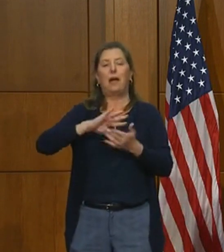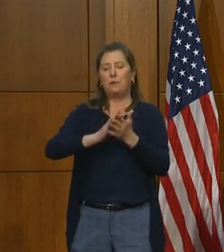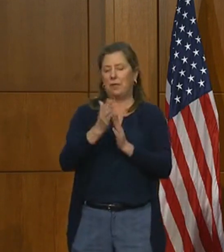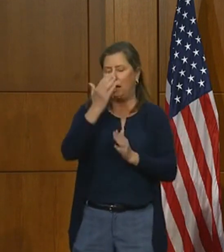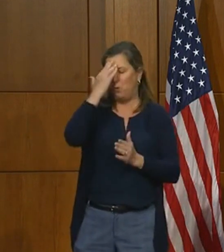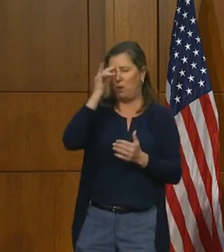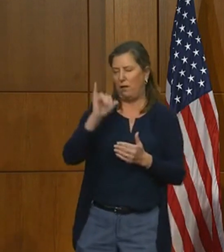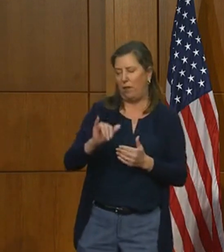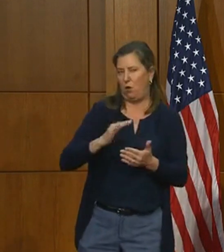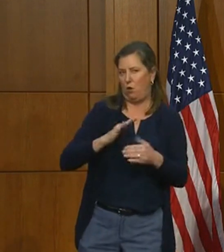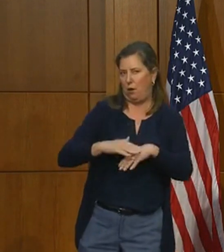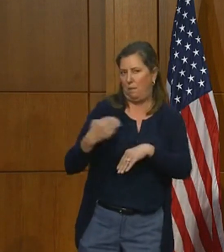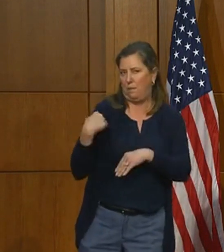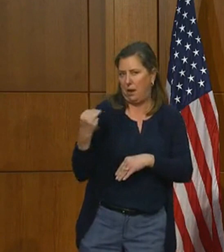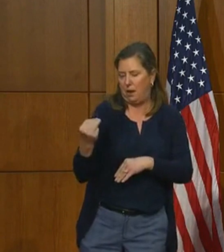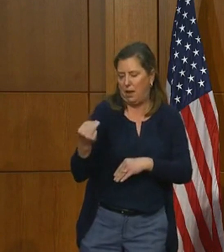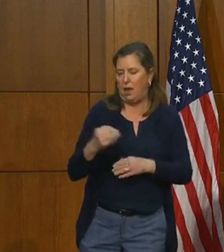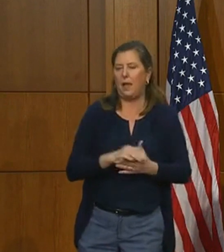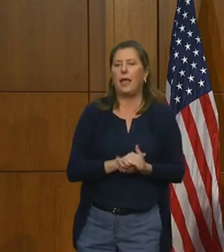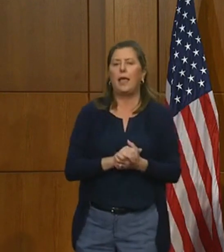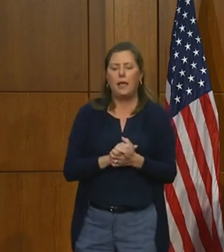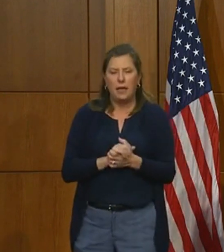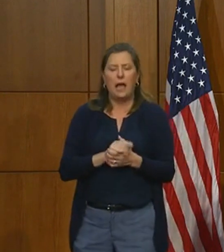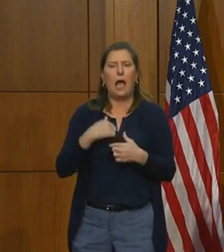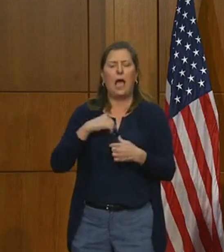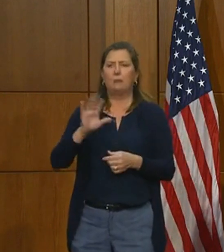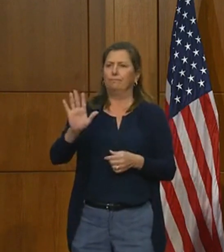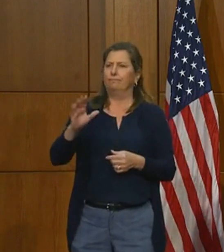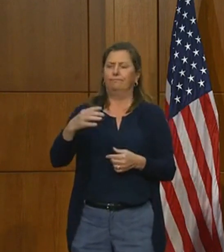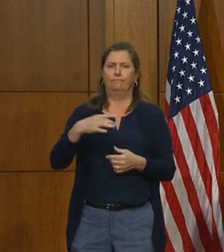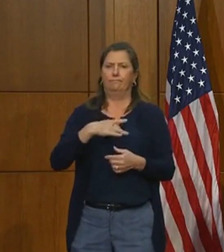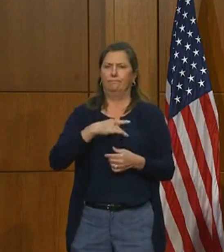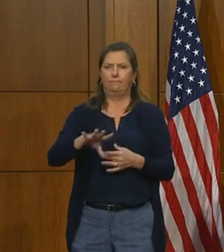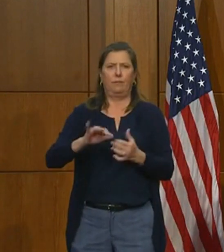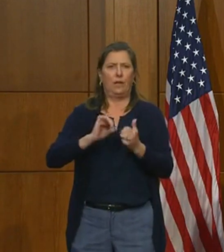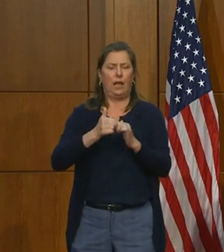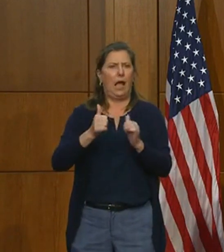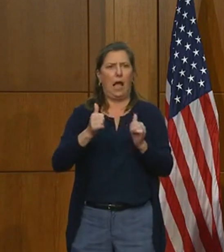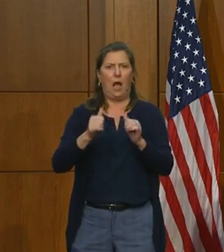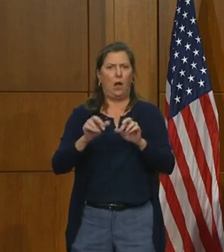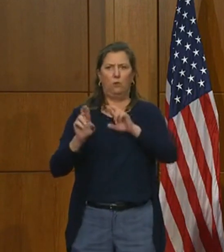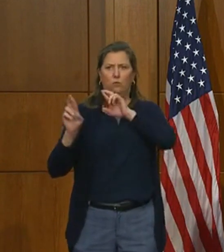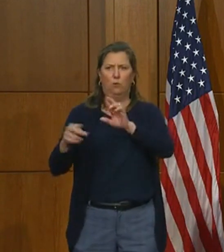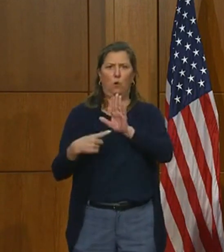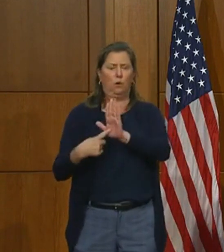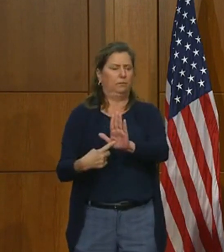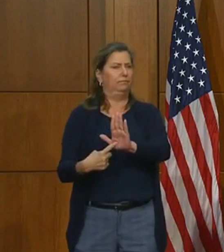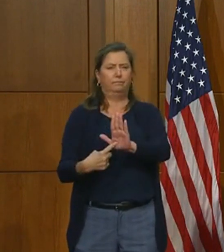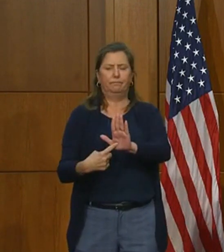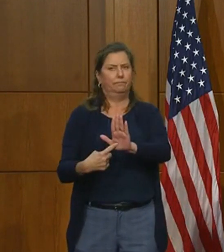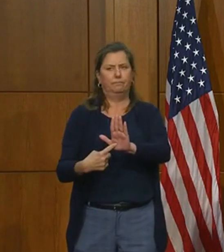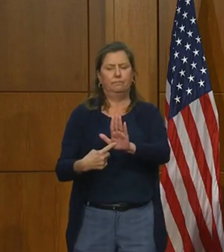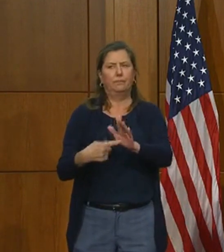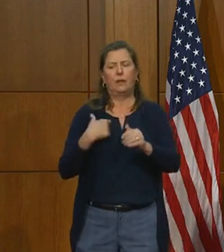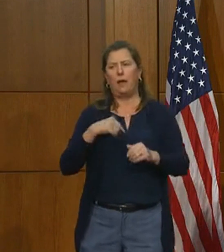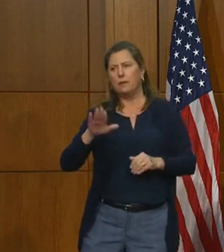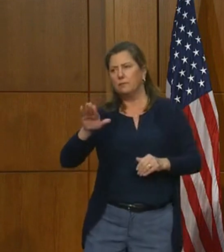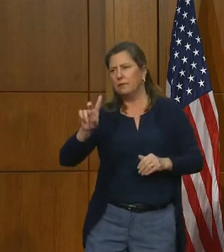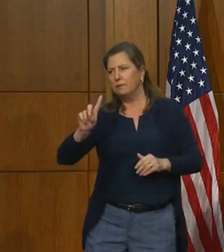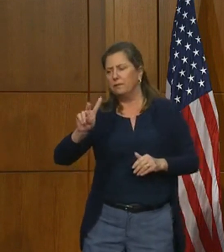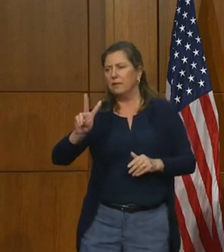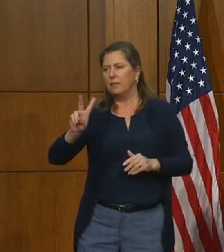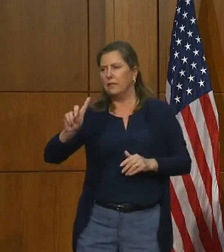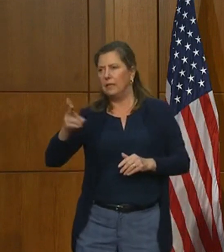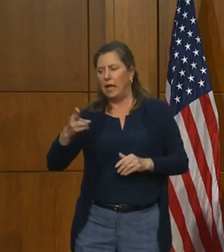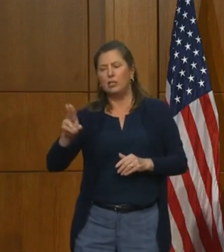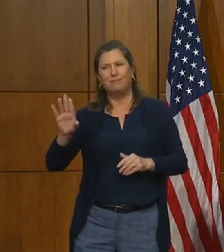Monday. I took issue with the way it was being reported. I went to the VDH and said